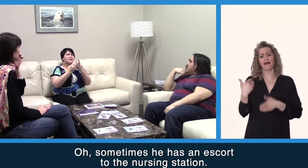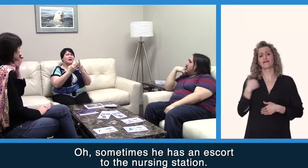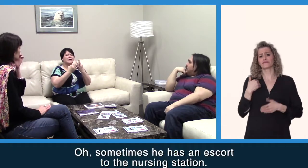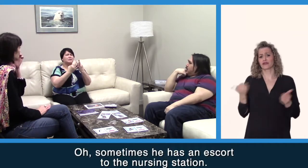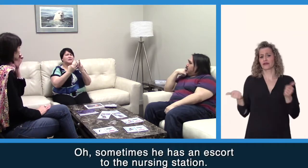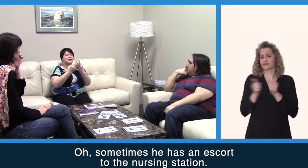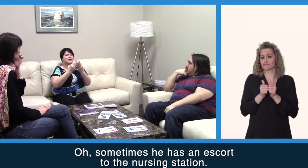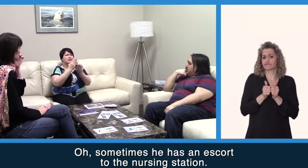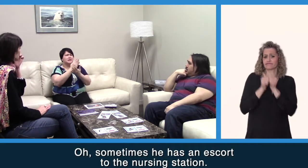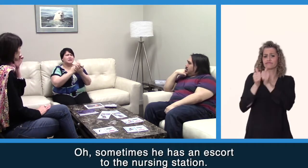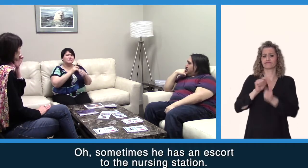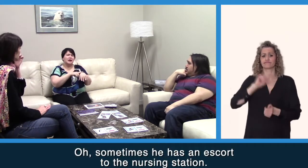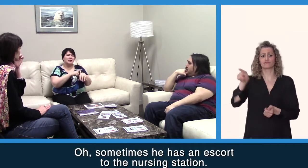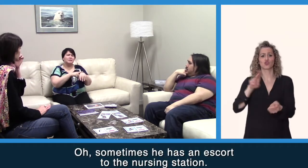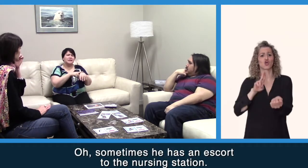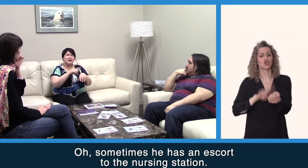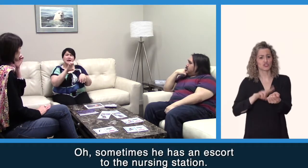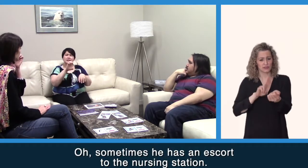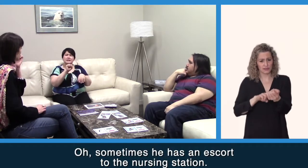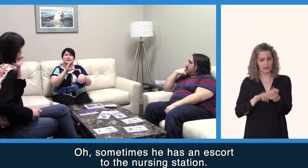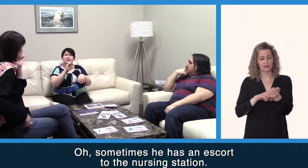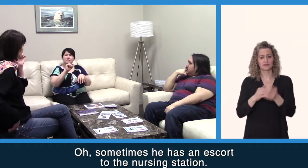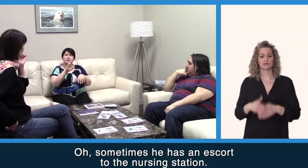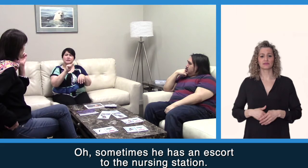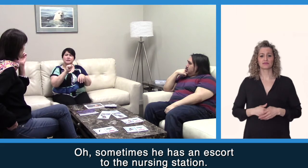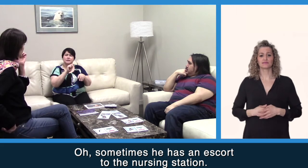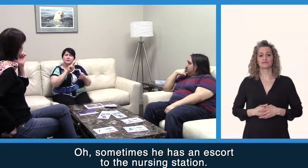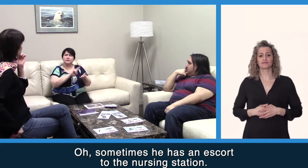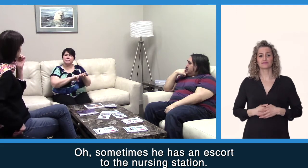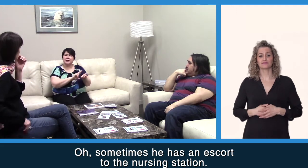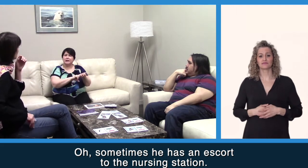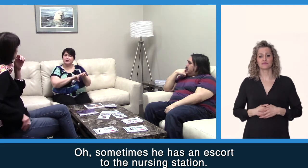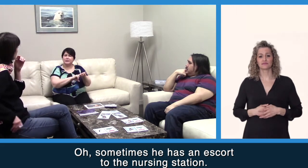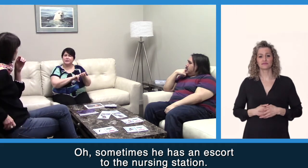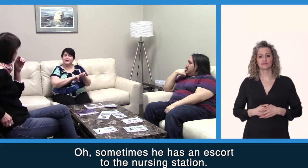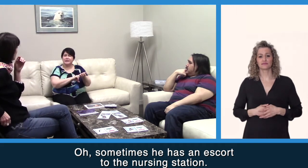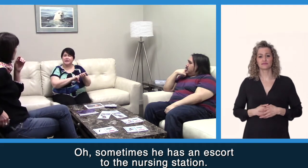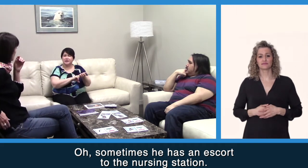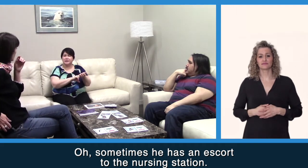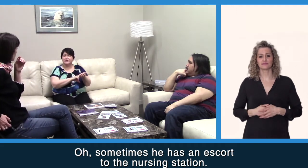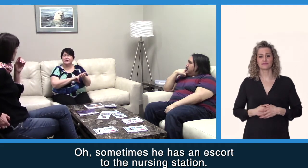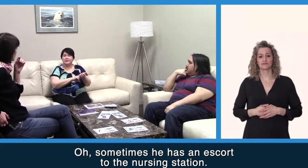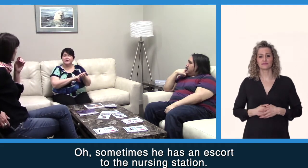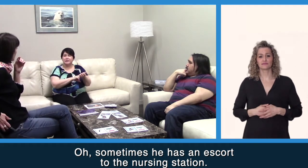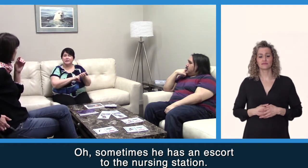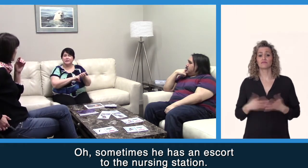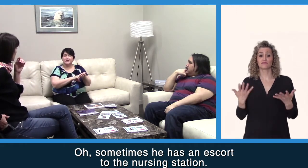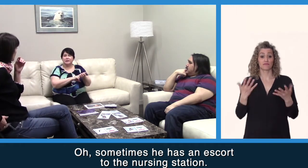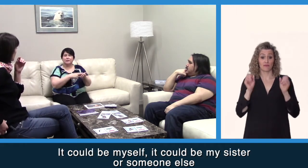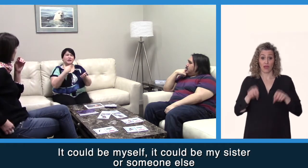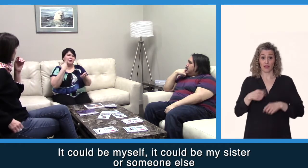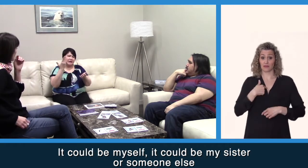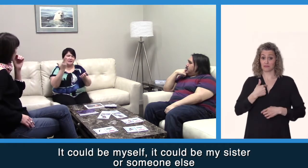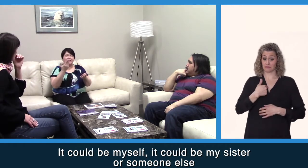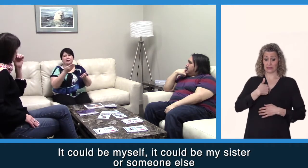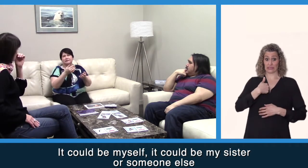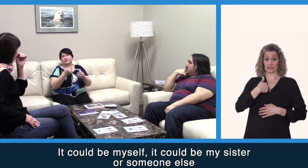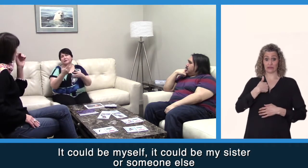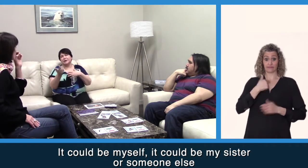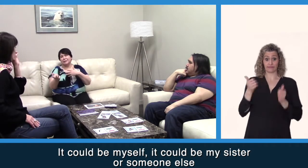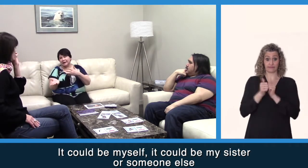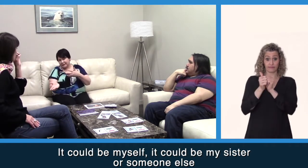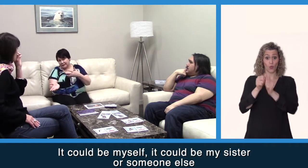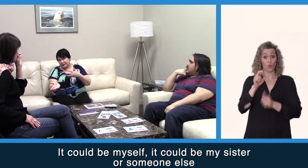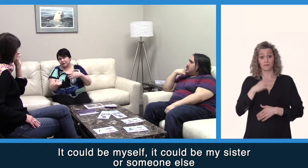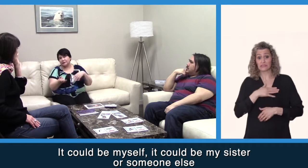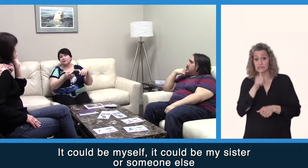Oh, sometimes he has an escort to the nursing station. Mhm. It could be myself,